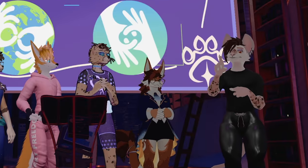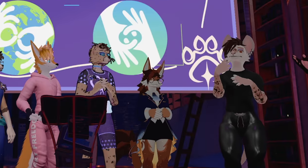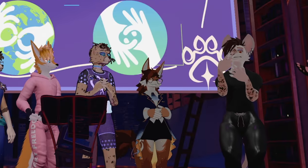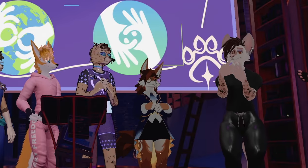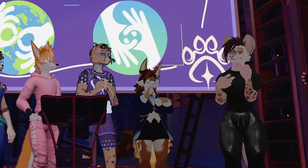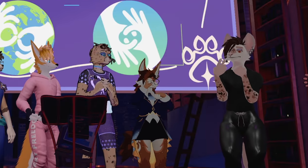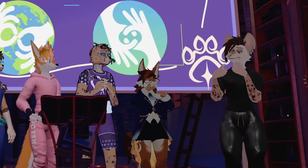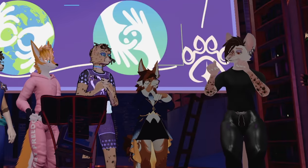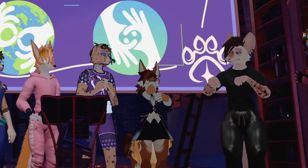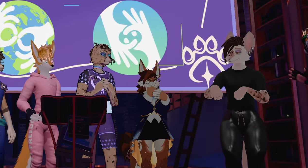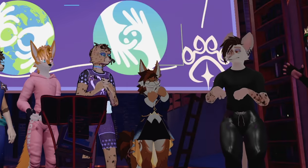Thank you.